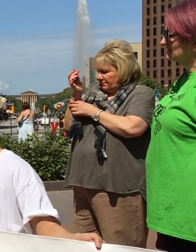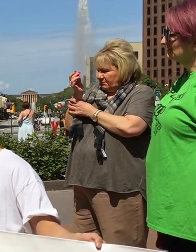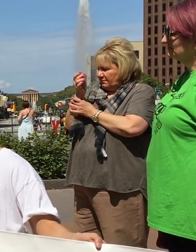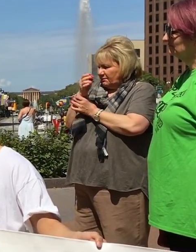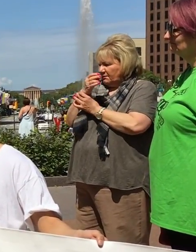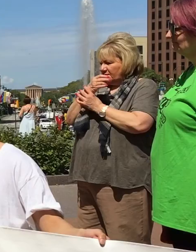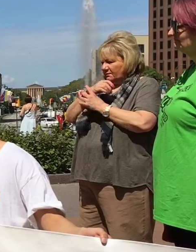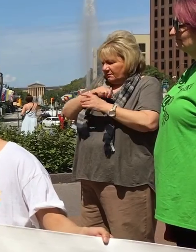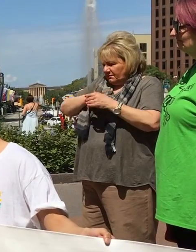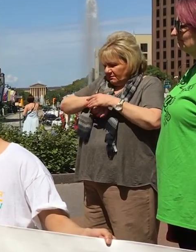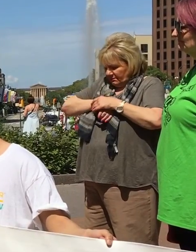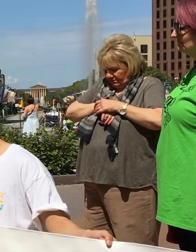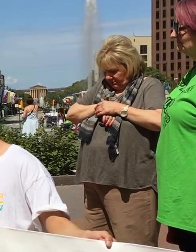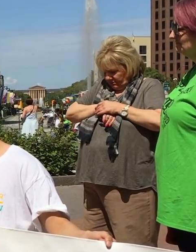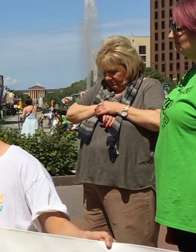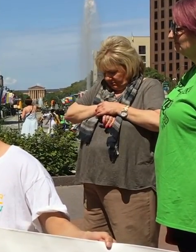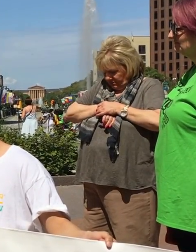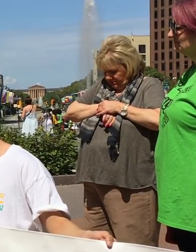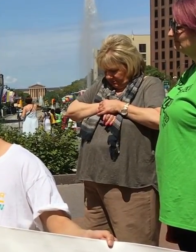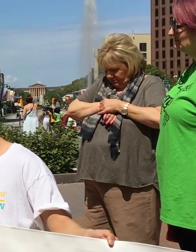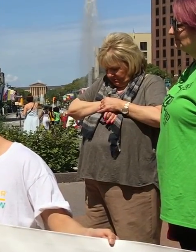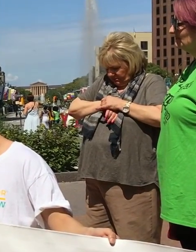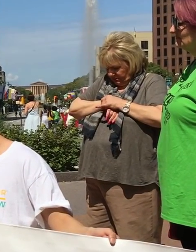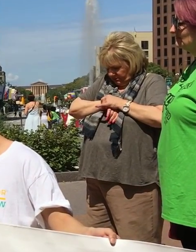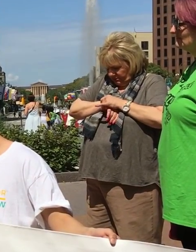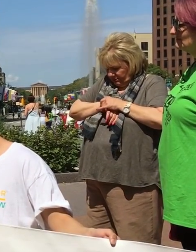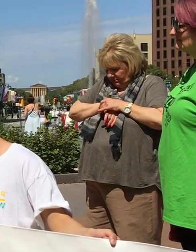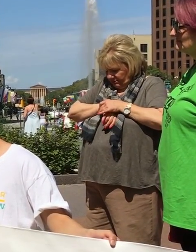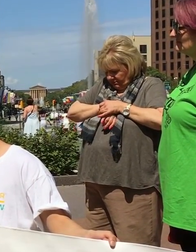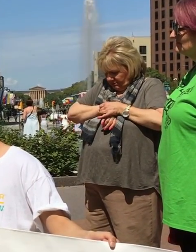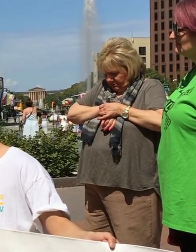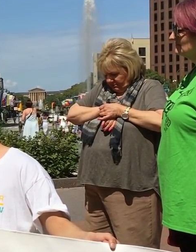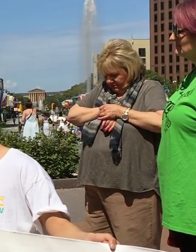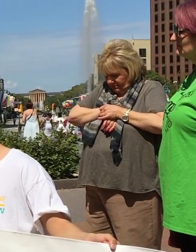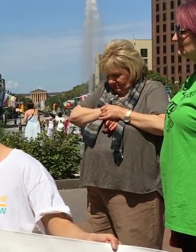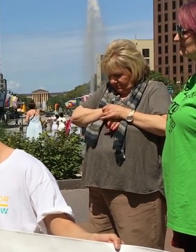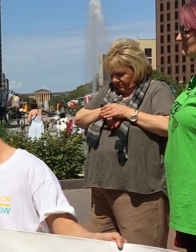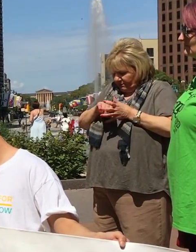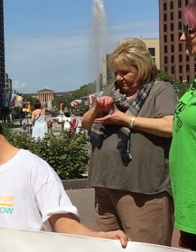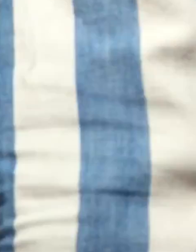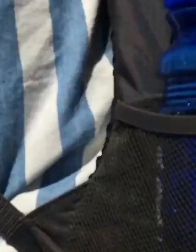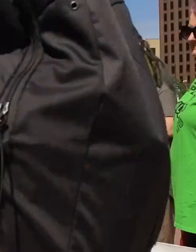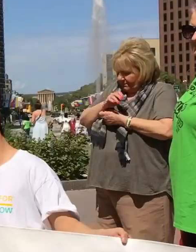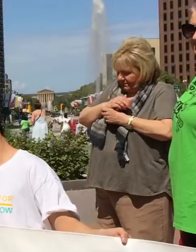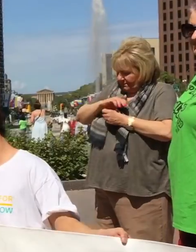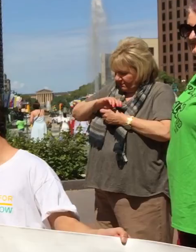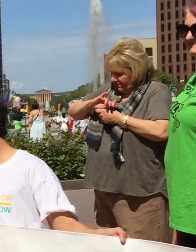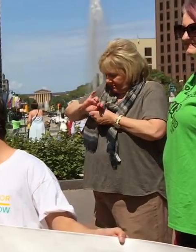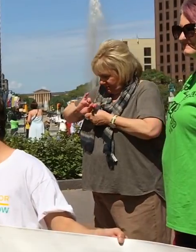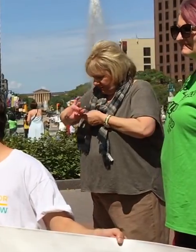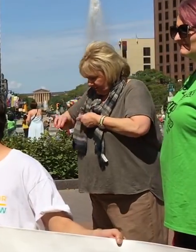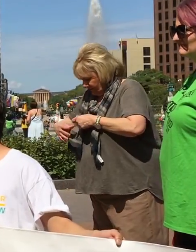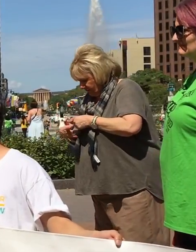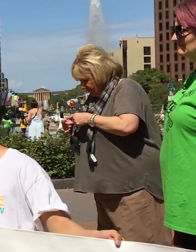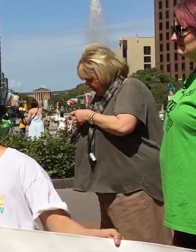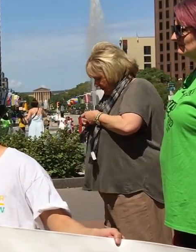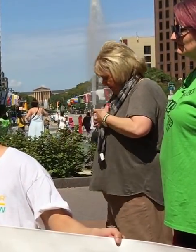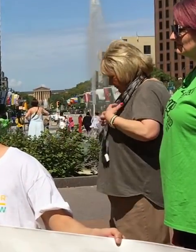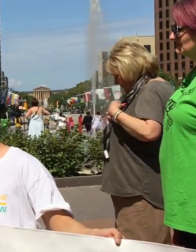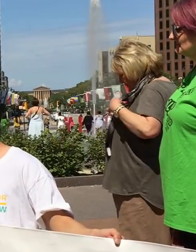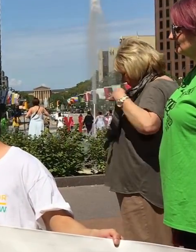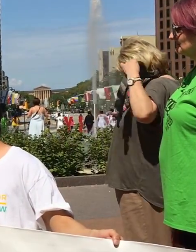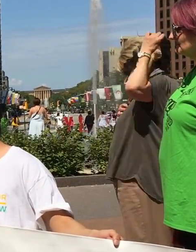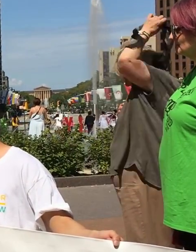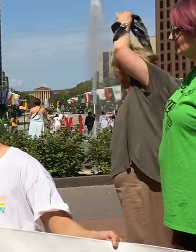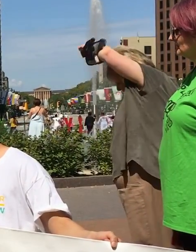people. So that tells me that we're not accessible out there. It also tells me that the weather and the